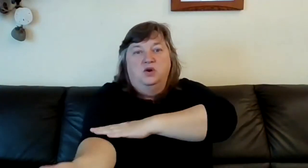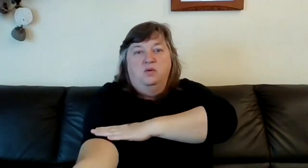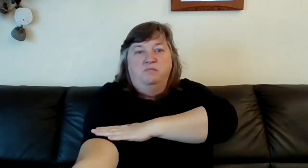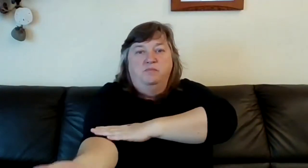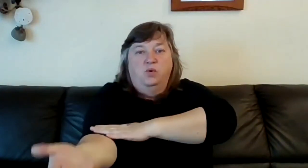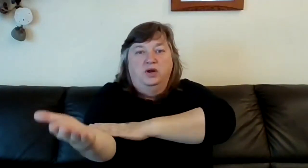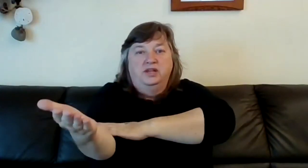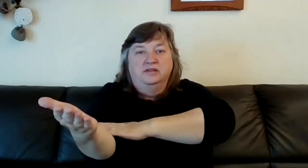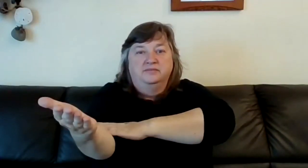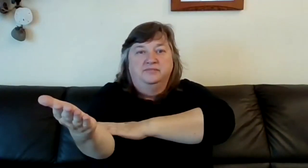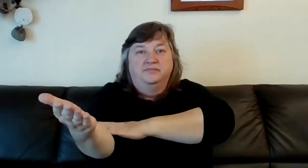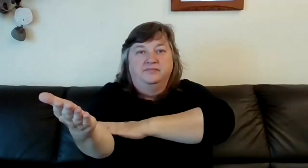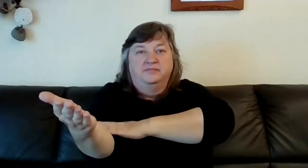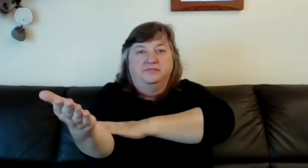So morning,